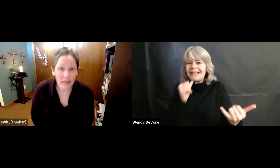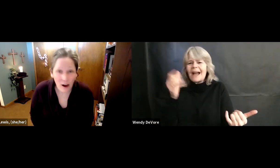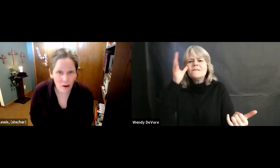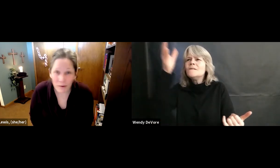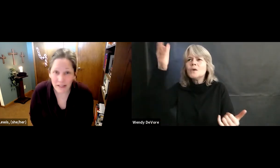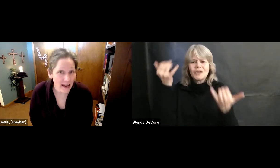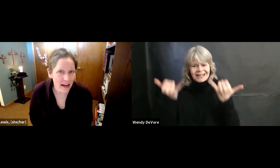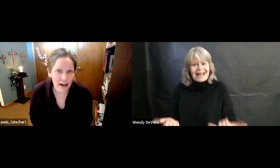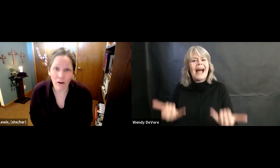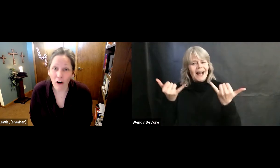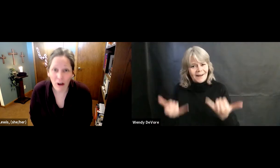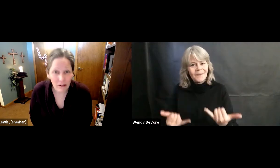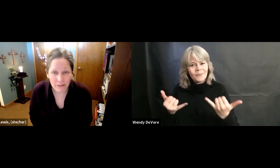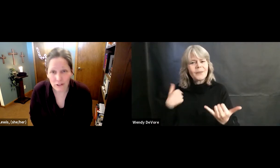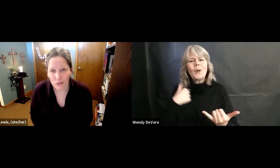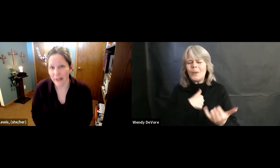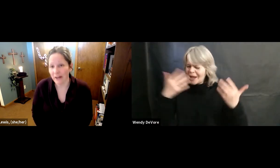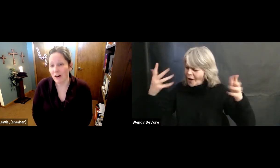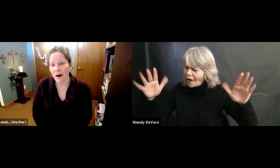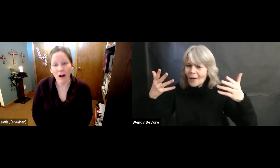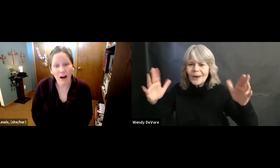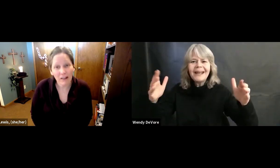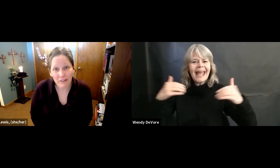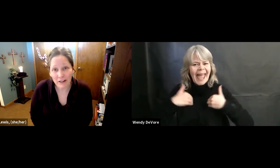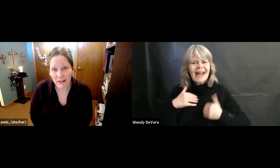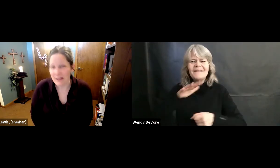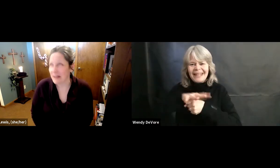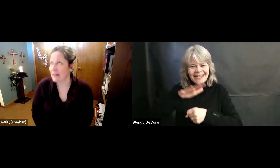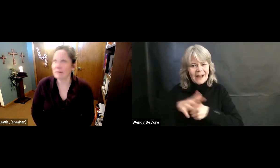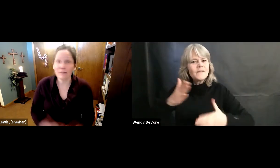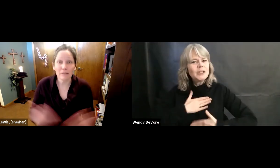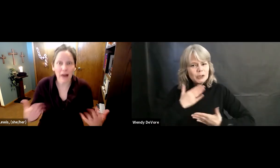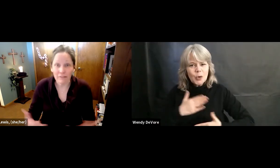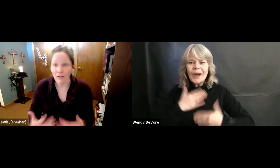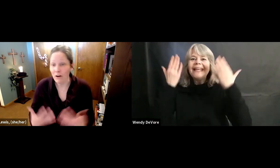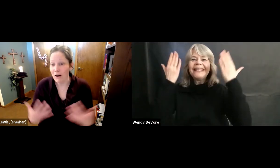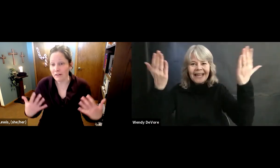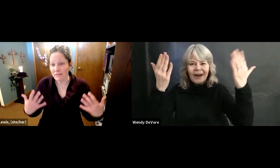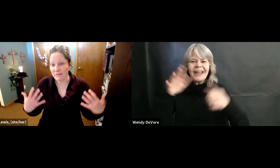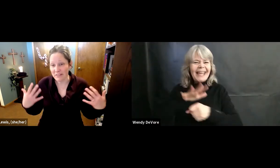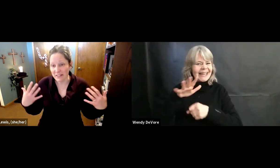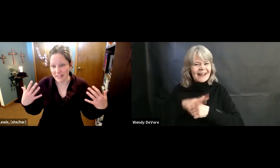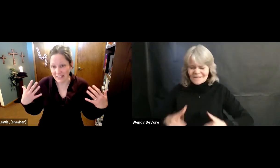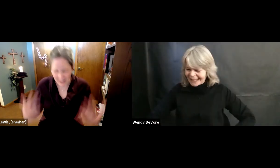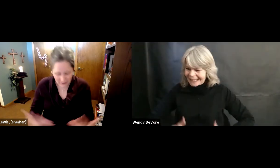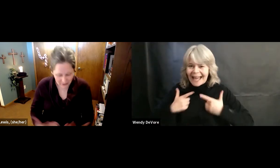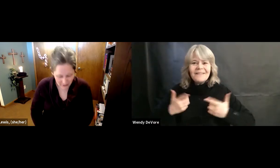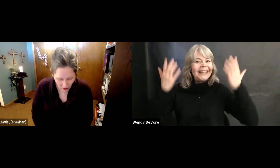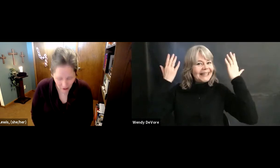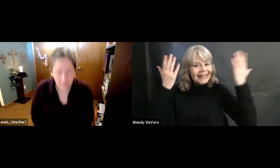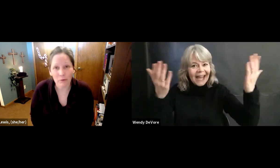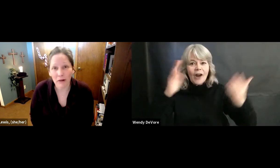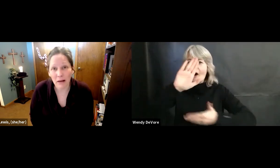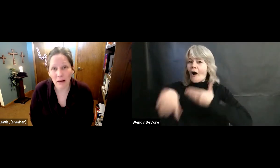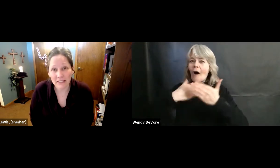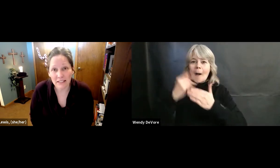We already have all of the joy, all of the life, all of the gifts,